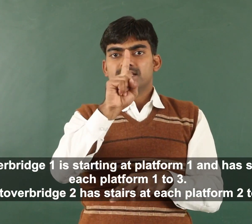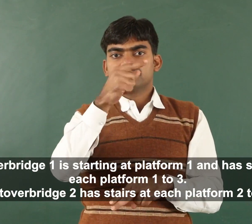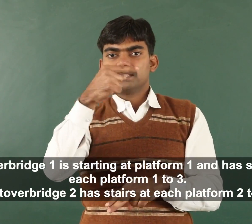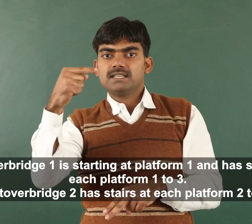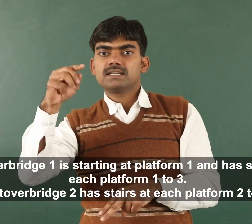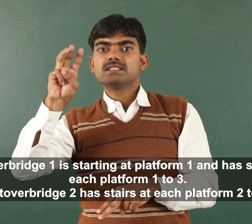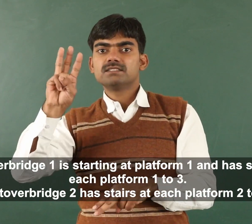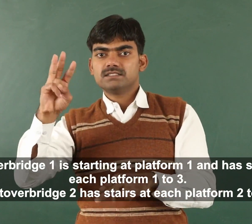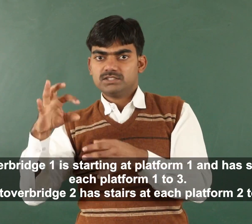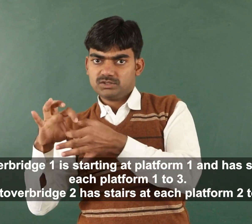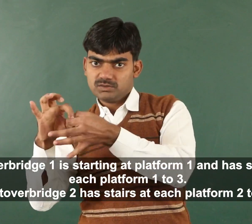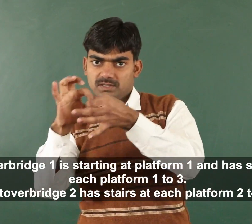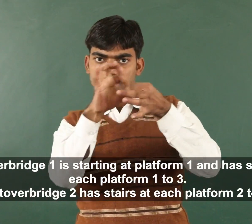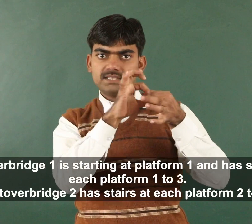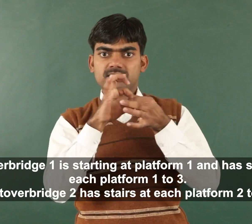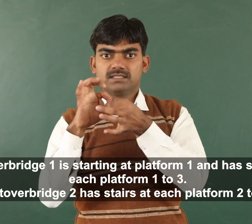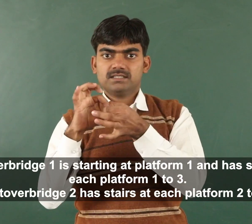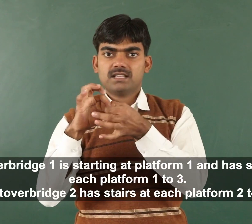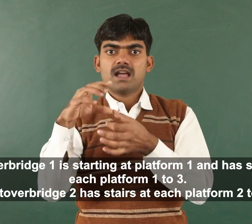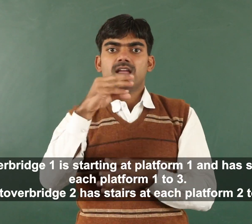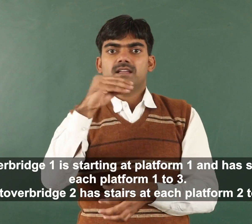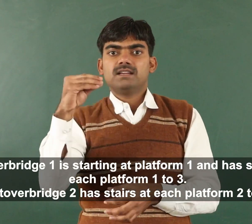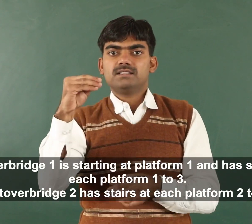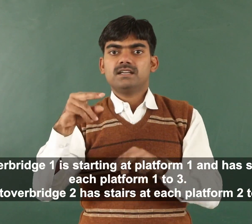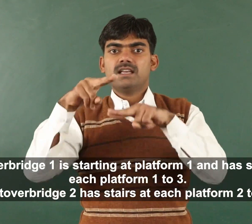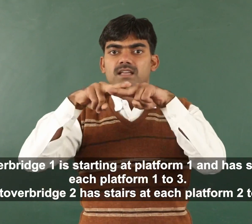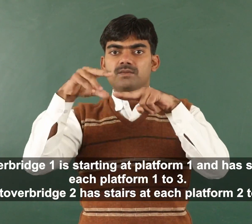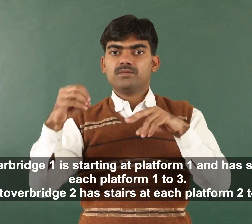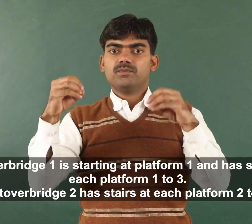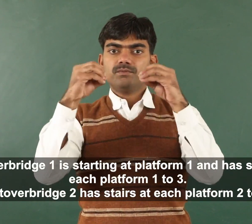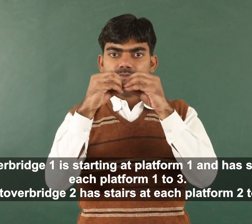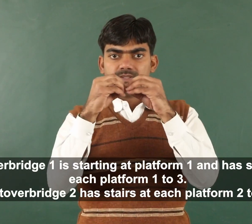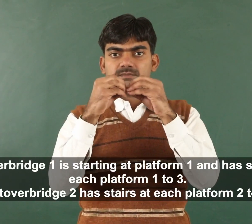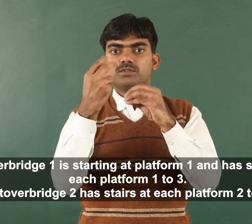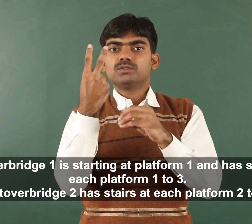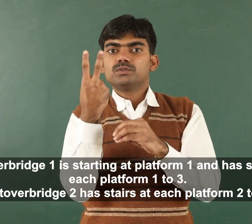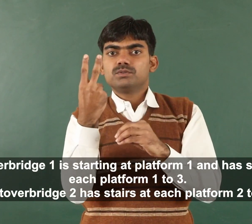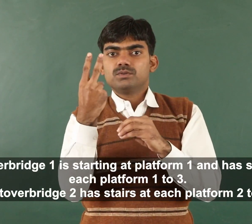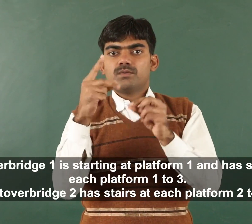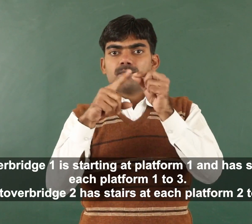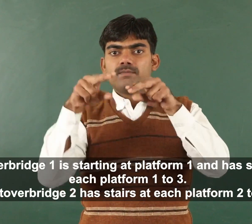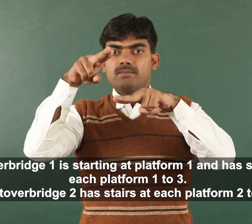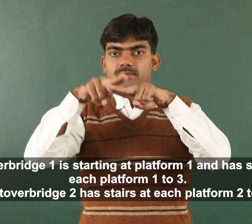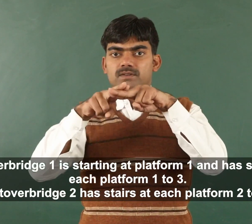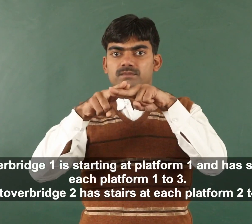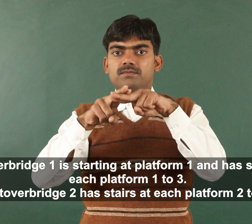from 1 to 3. Foot-over Bridge 2 has stairs at each platform